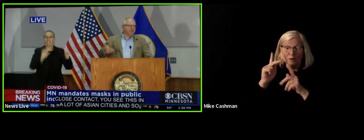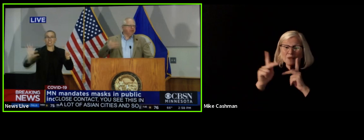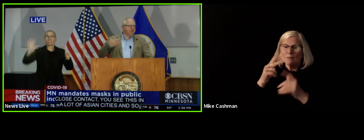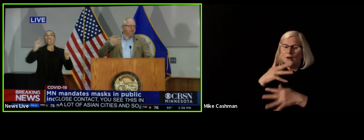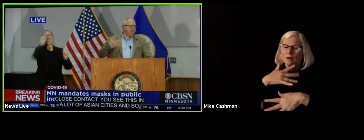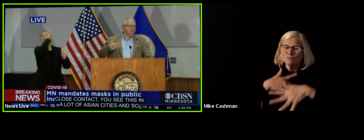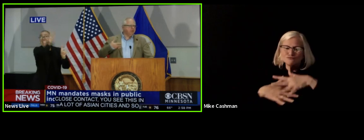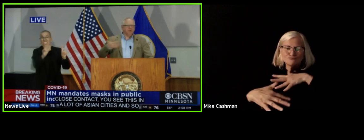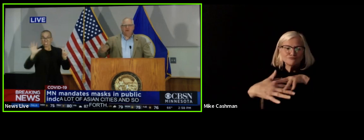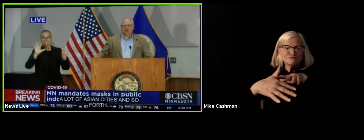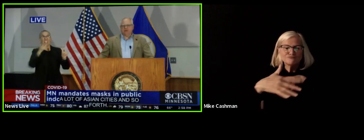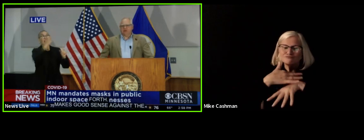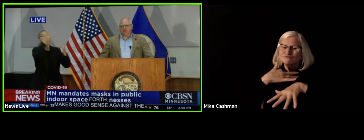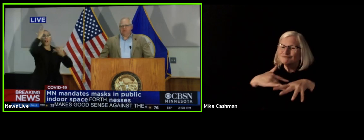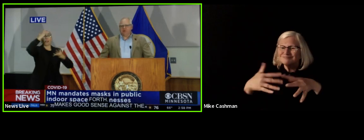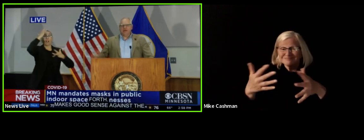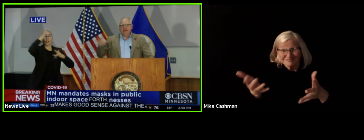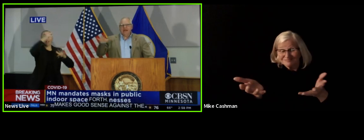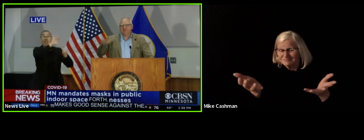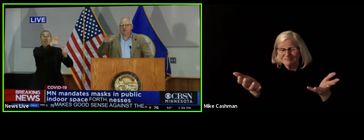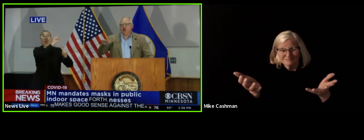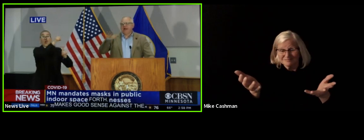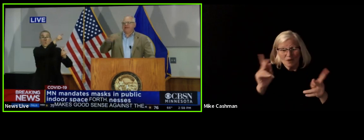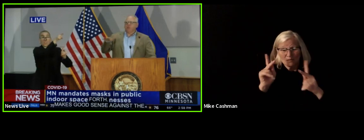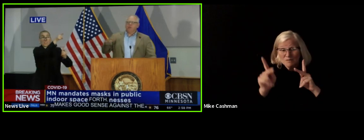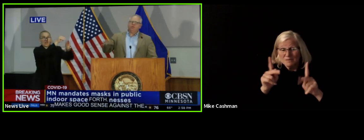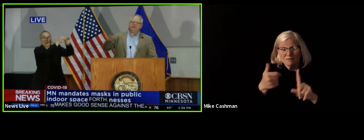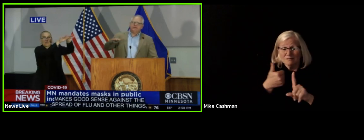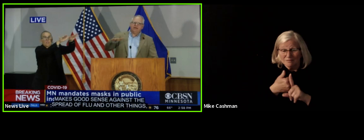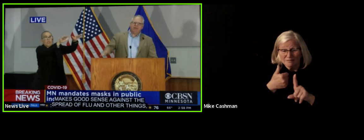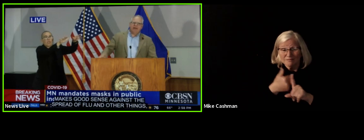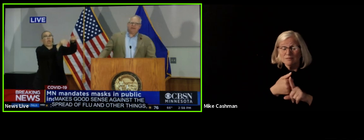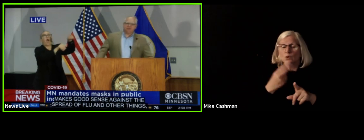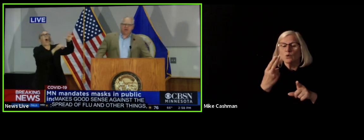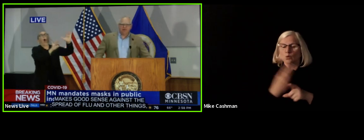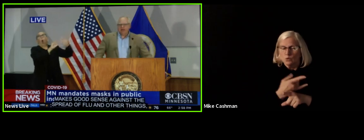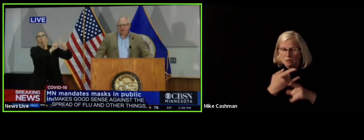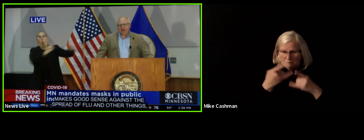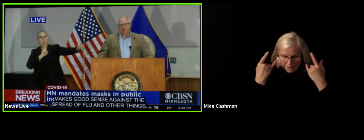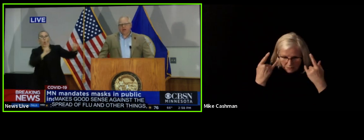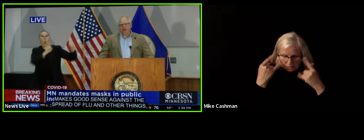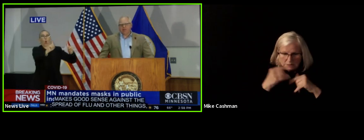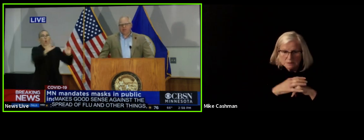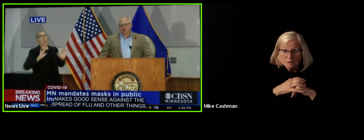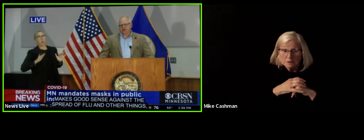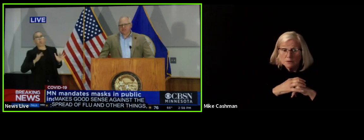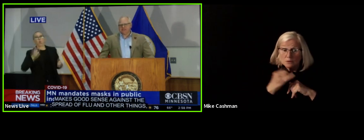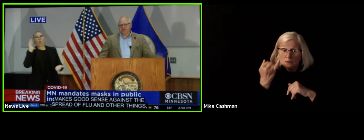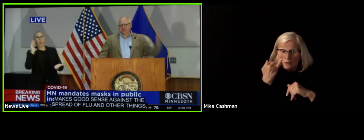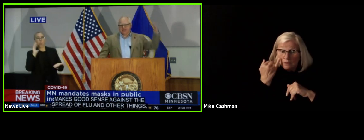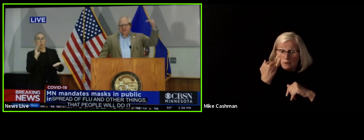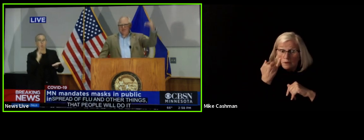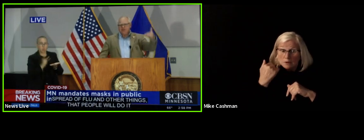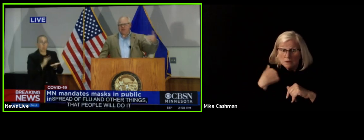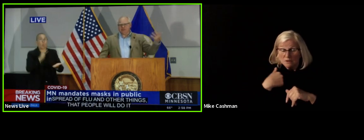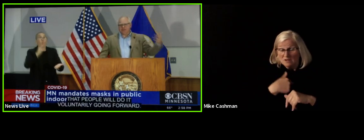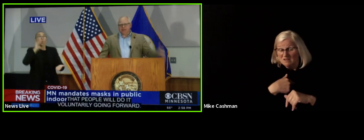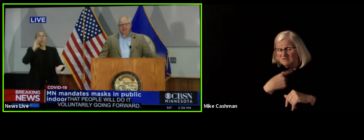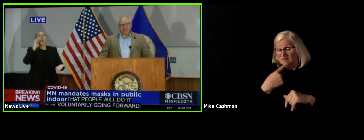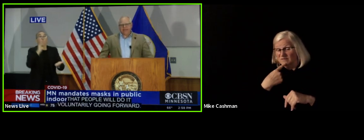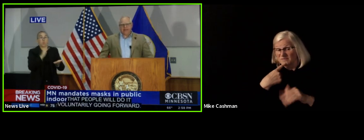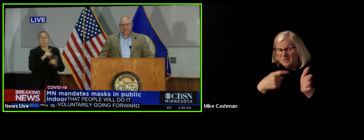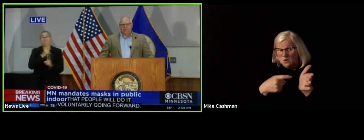and other things that people will do it voluntarily forward. As far as when we say the mandate is off, that will come when we start to see some of this data of